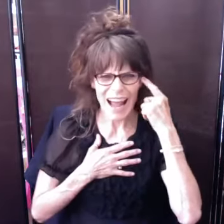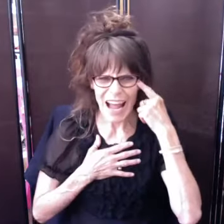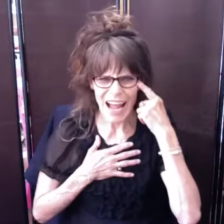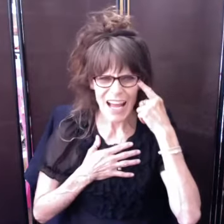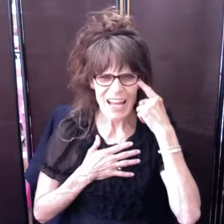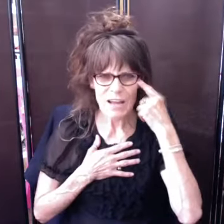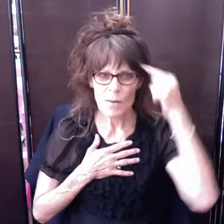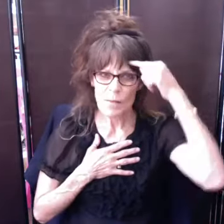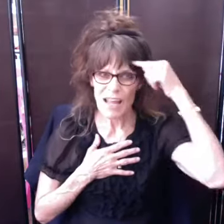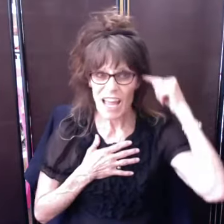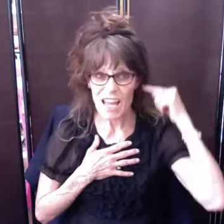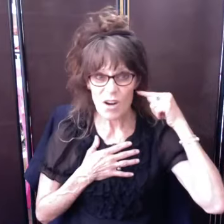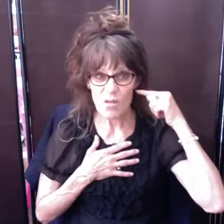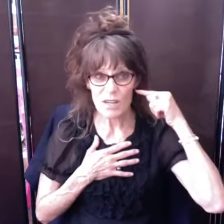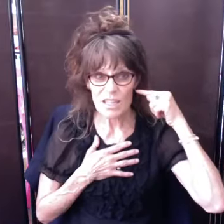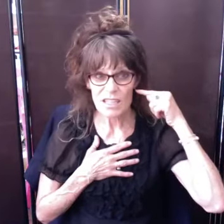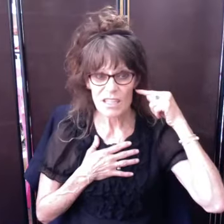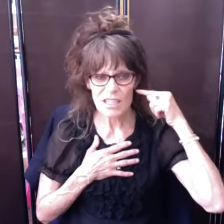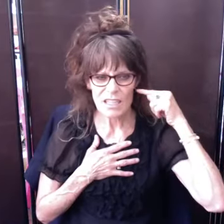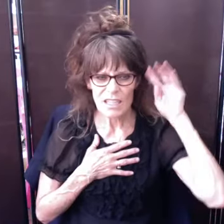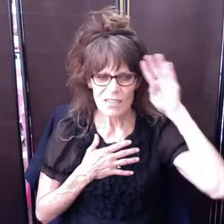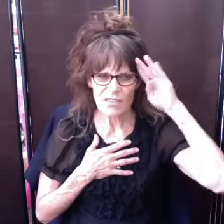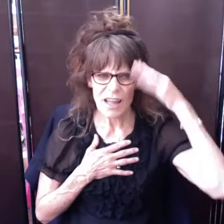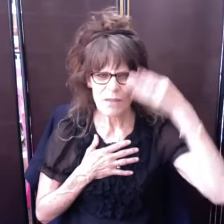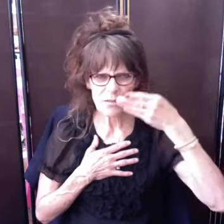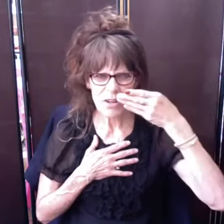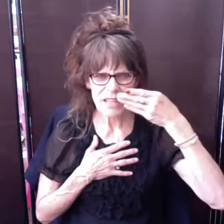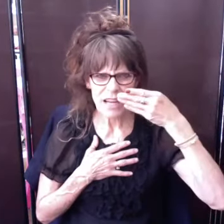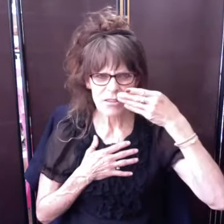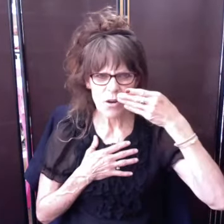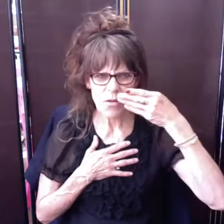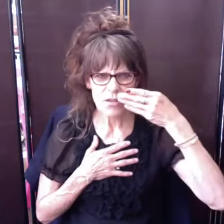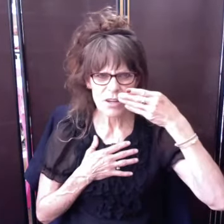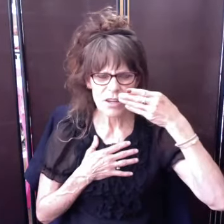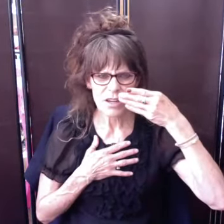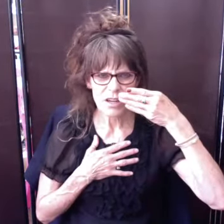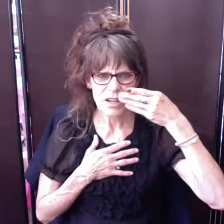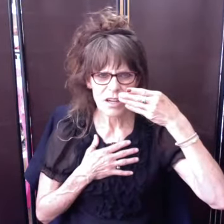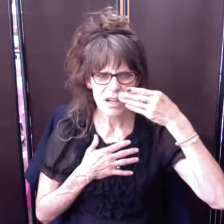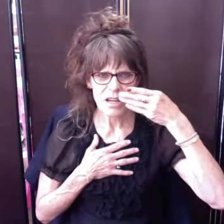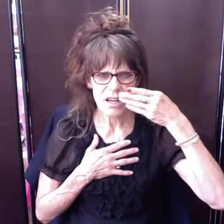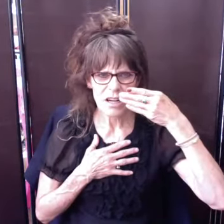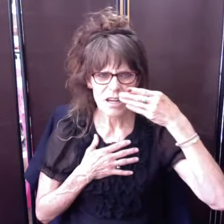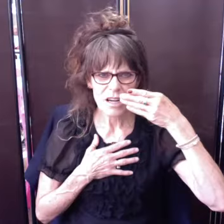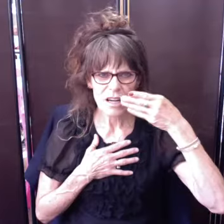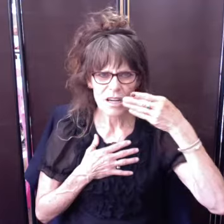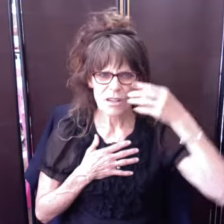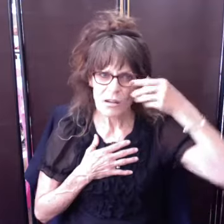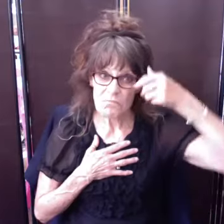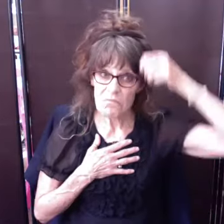open so bad up here that my flap had fallen, this flap had fallen down over my eye. So I just held the two pieces of my eye together and just